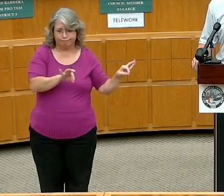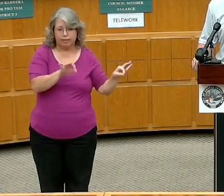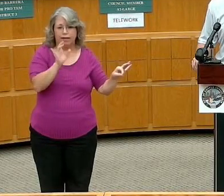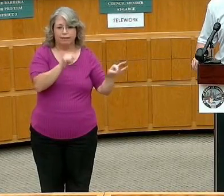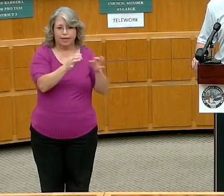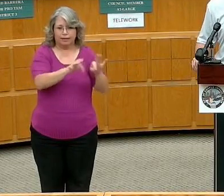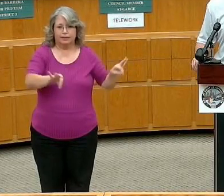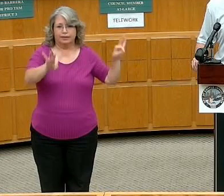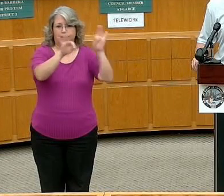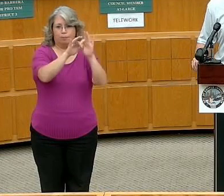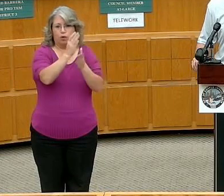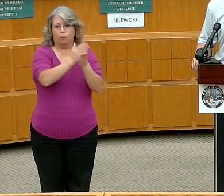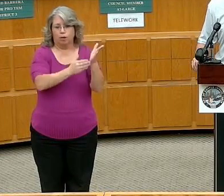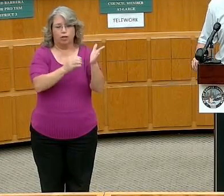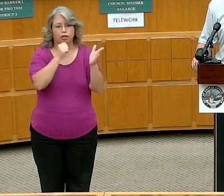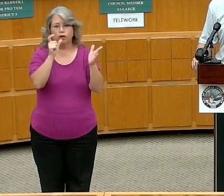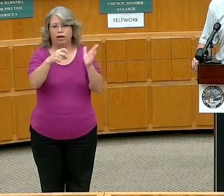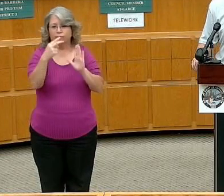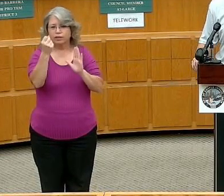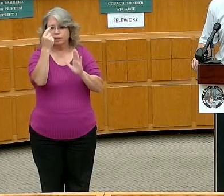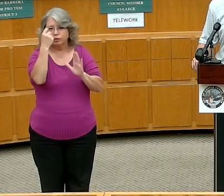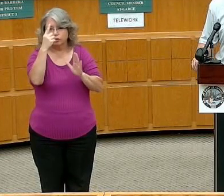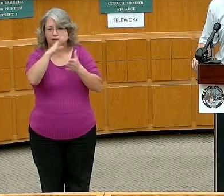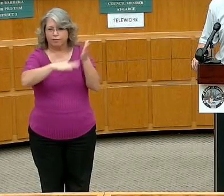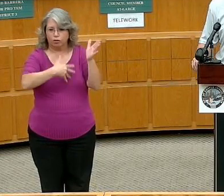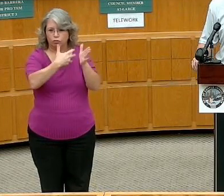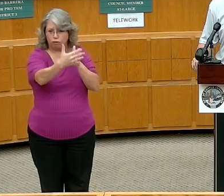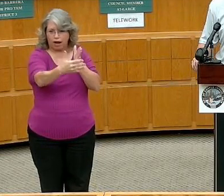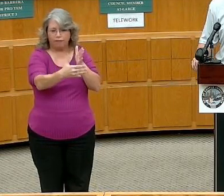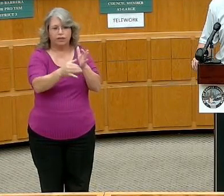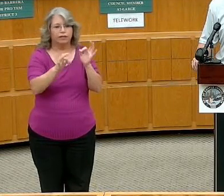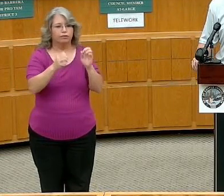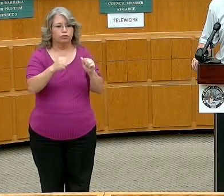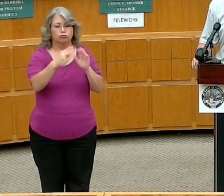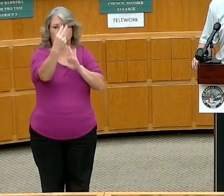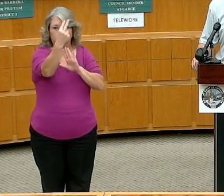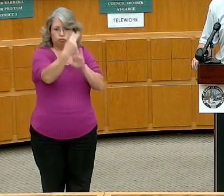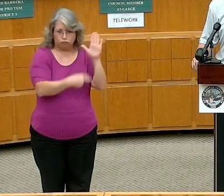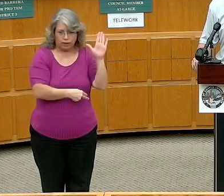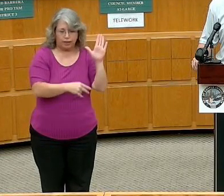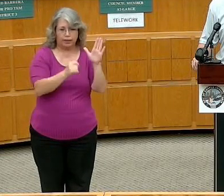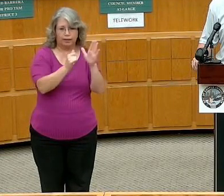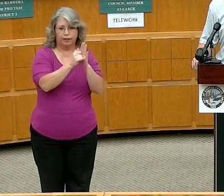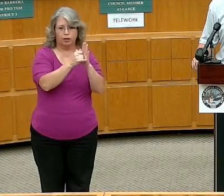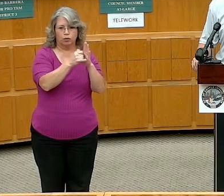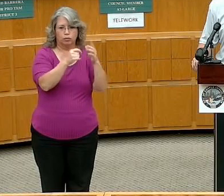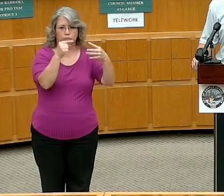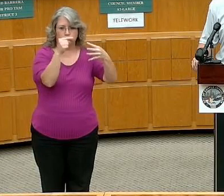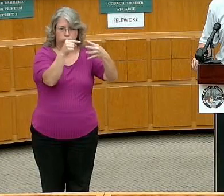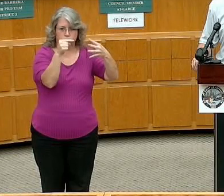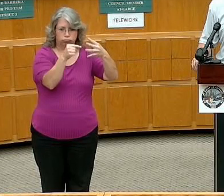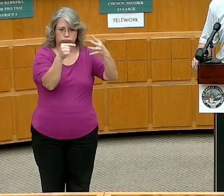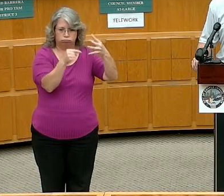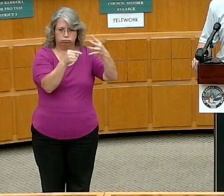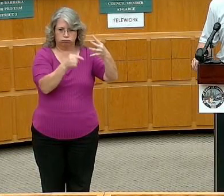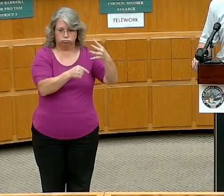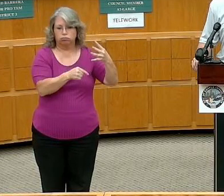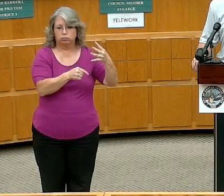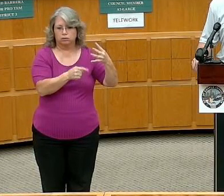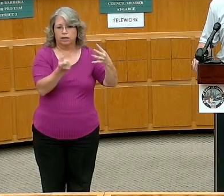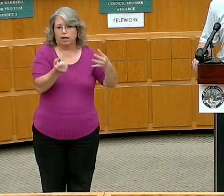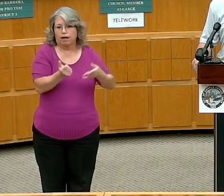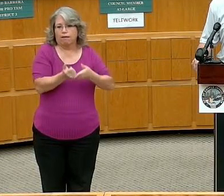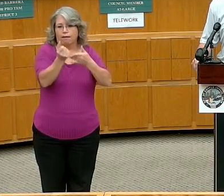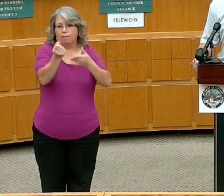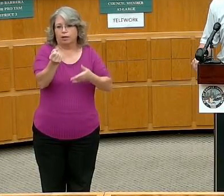just to be able to read those bulleted slides that are towards the end of the presentation. That'll help you understand what was just presented.